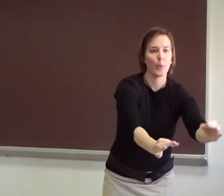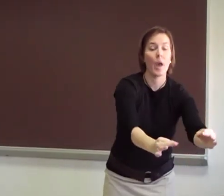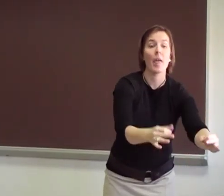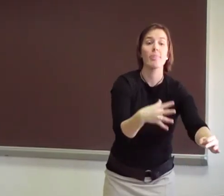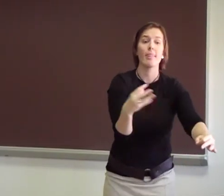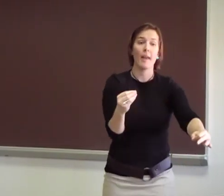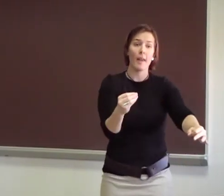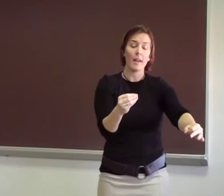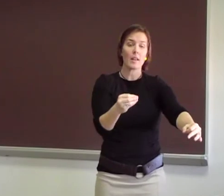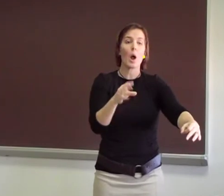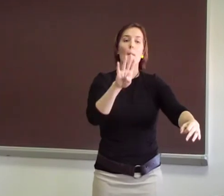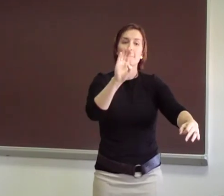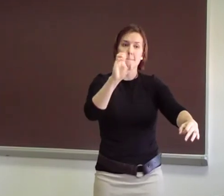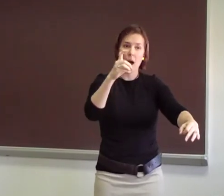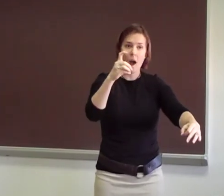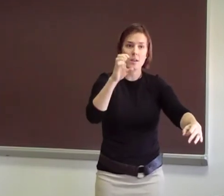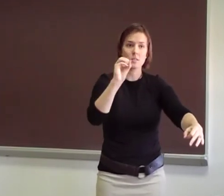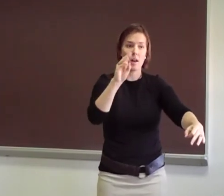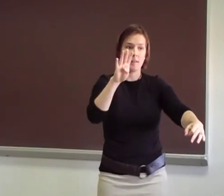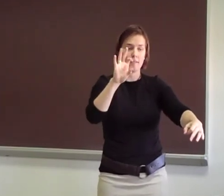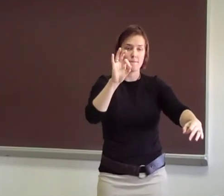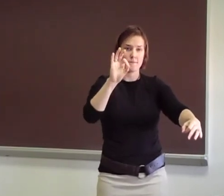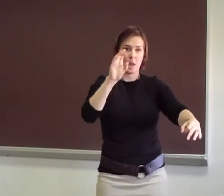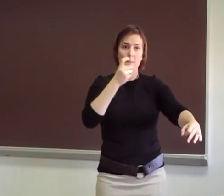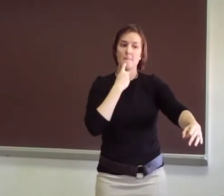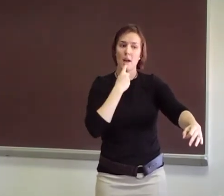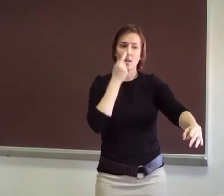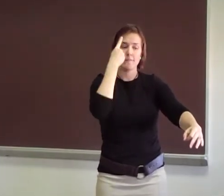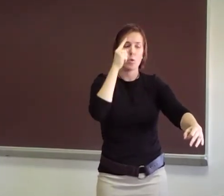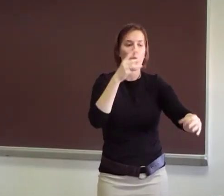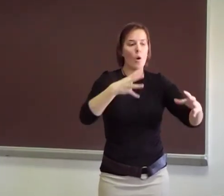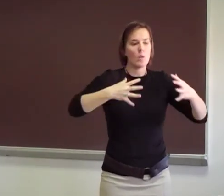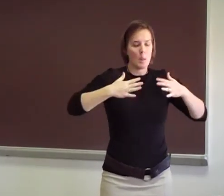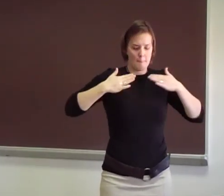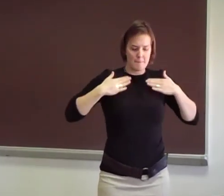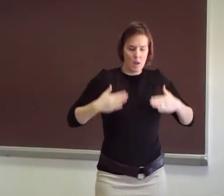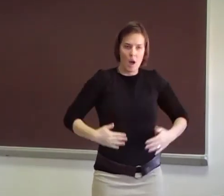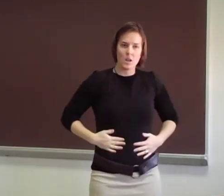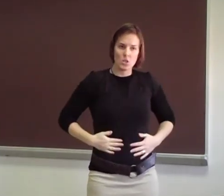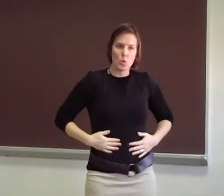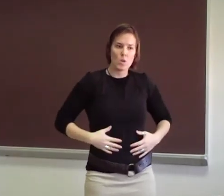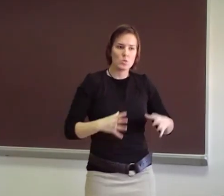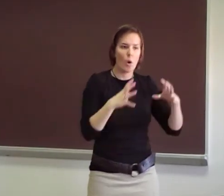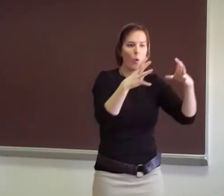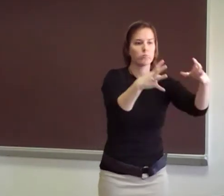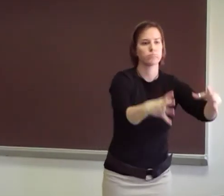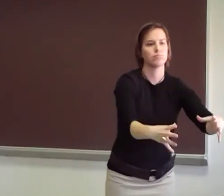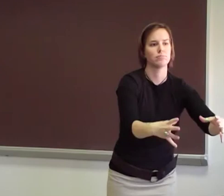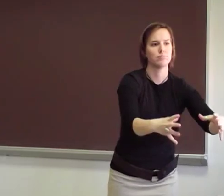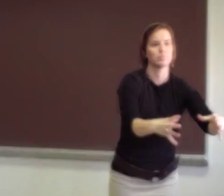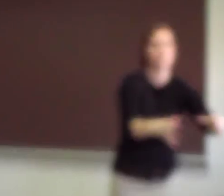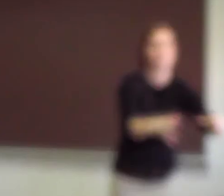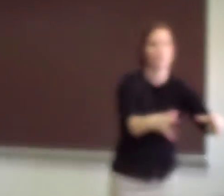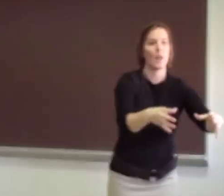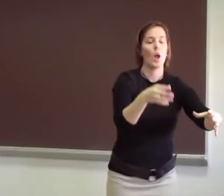metal for where the torso is, and then we have a piece of metal coming out for the